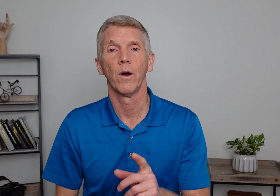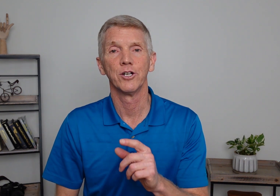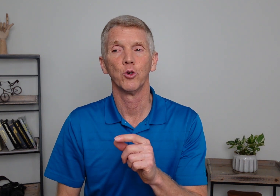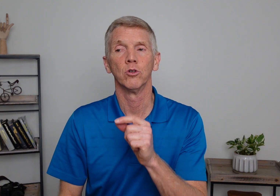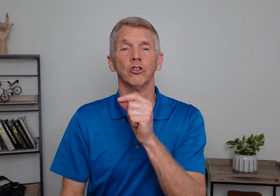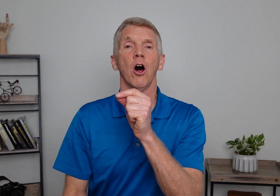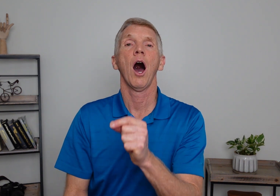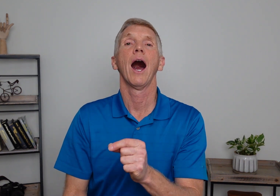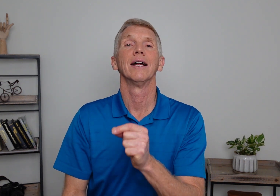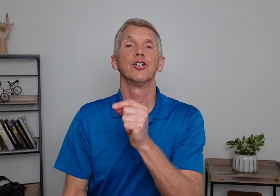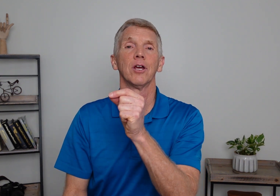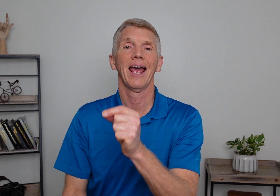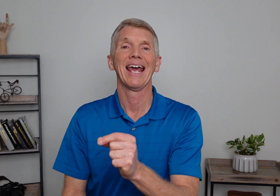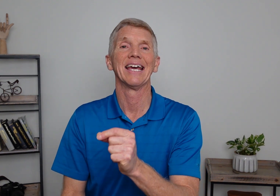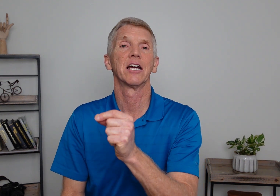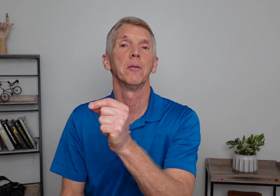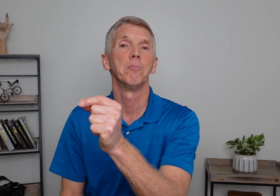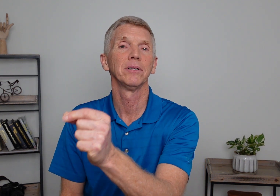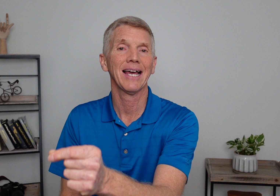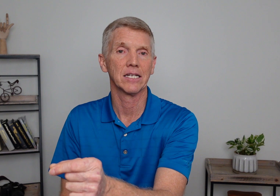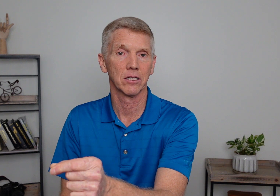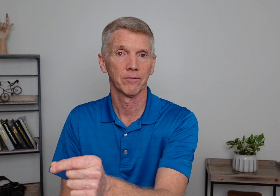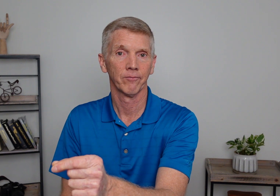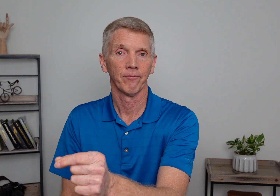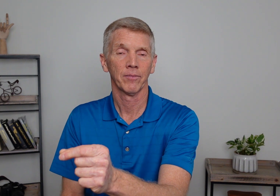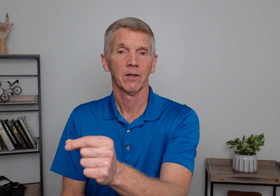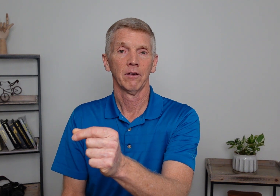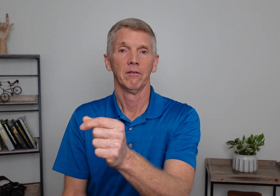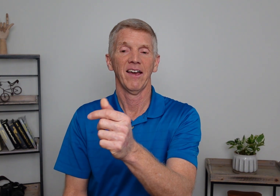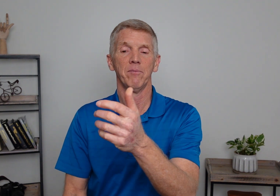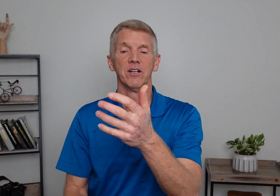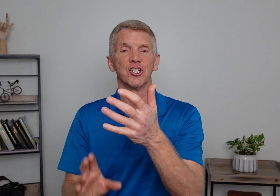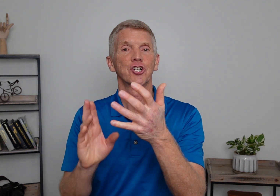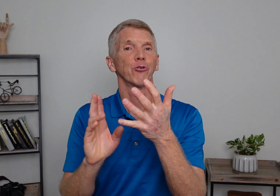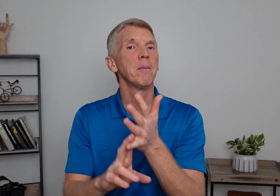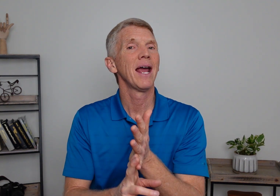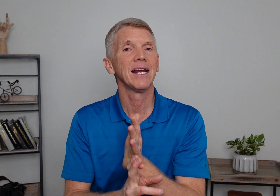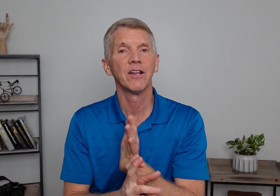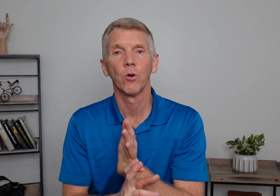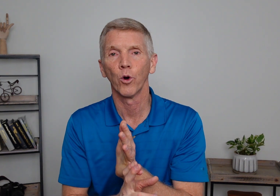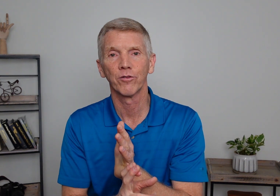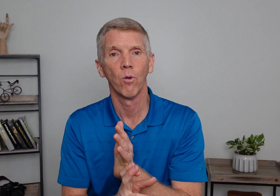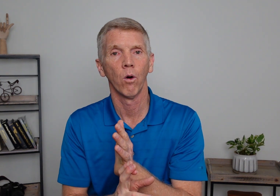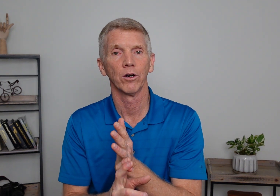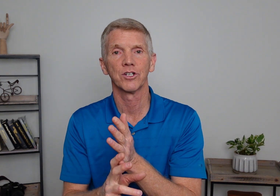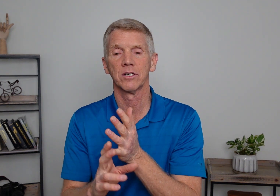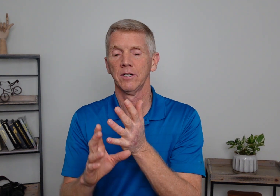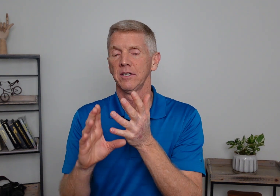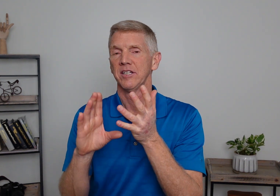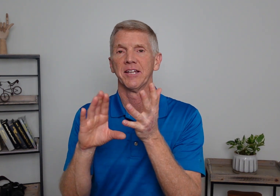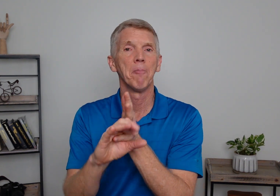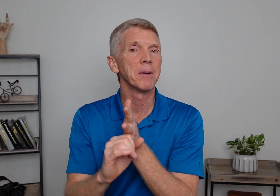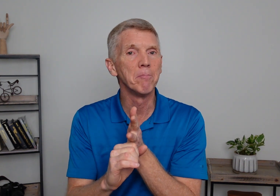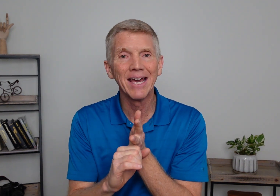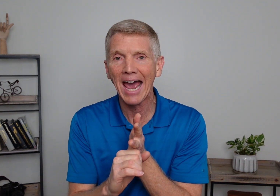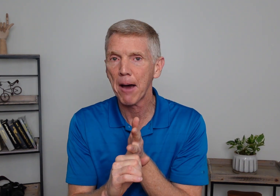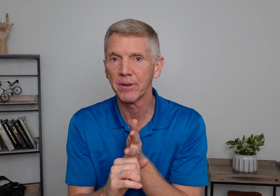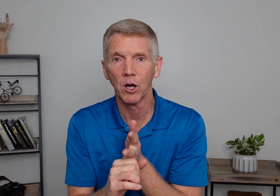to lodge a complaint? They've been discriminated in the workforce, something big happened at